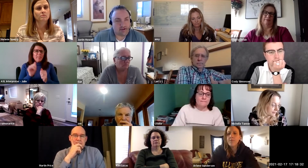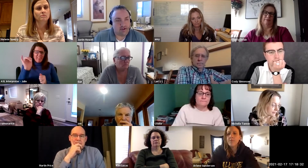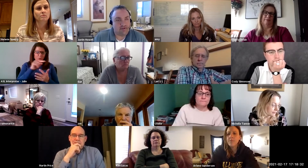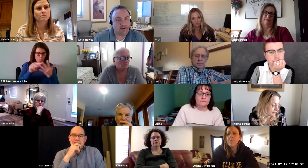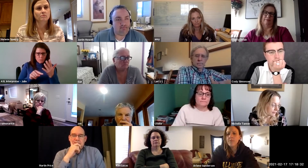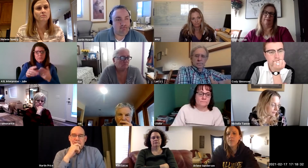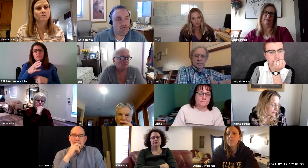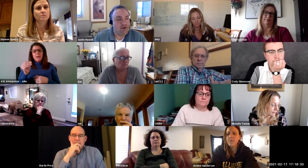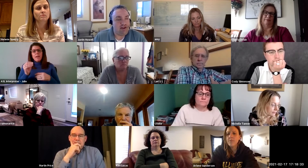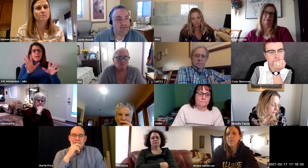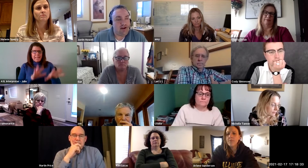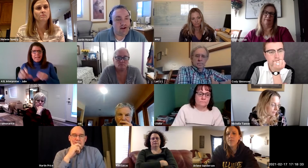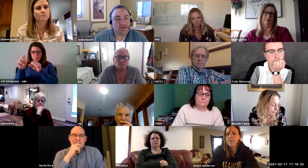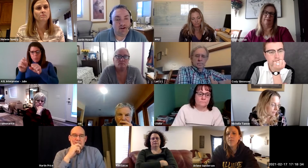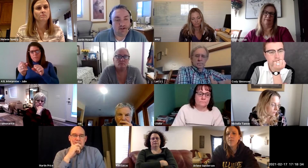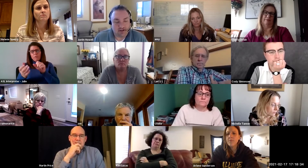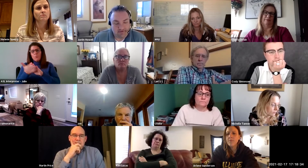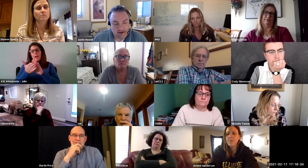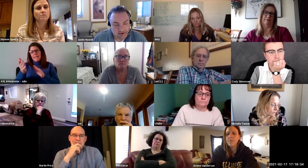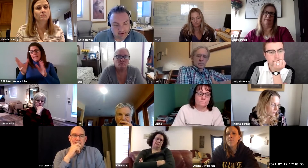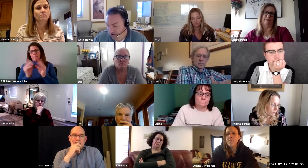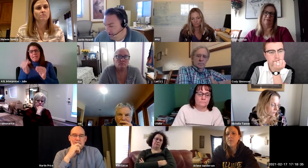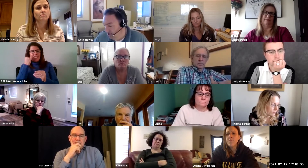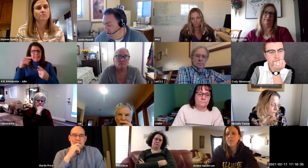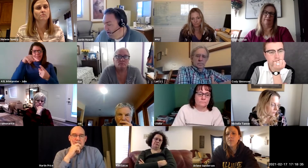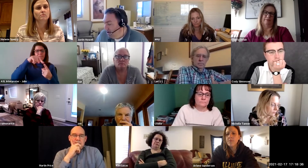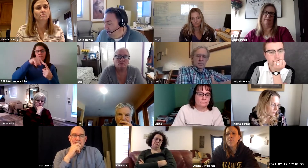and takes over running the meeting if the chair is unavailable.